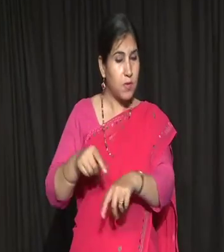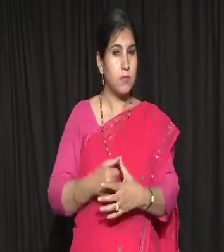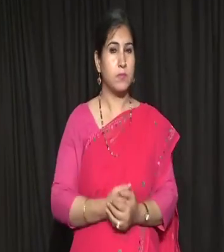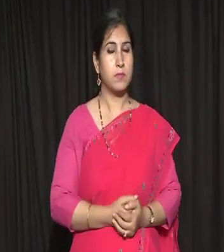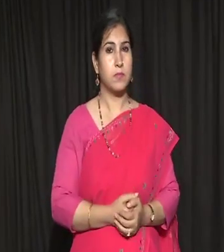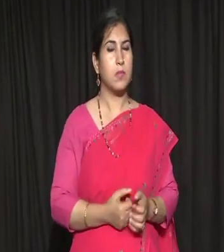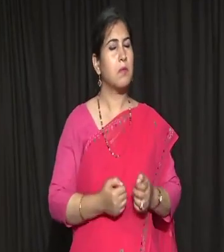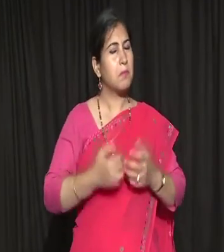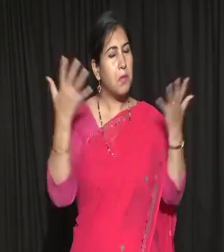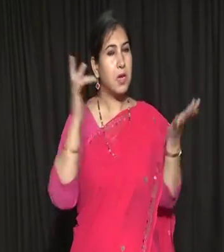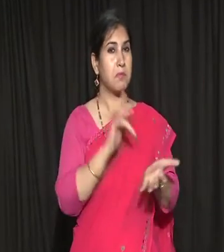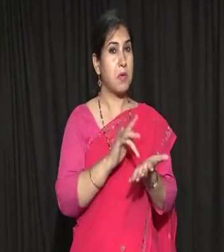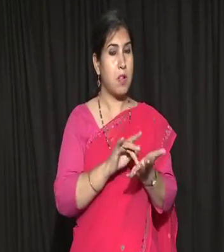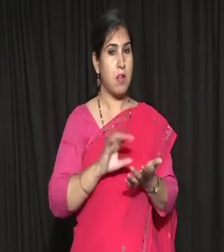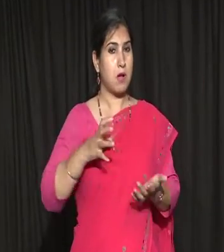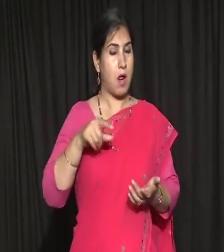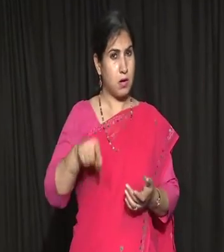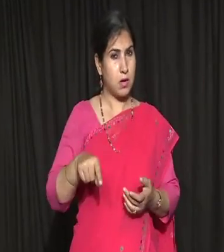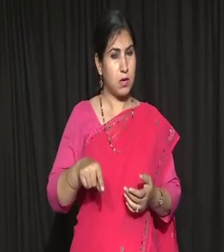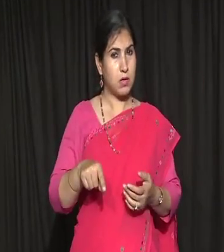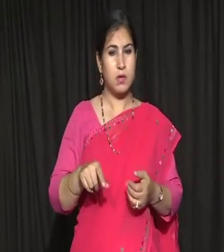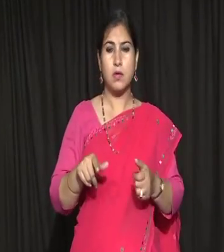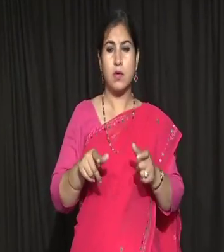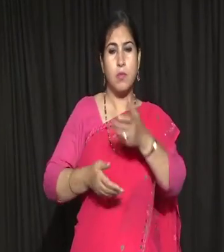Most of the people in the country were farmers.